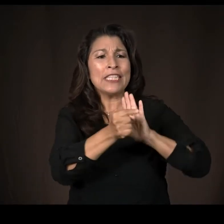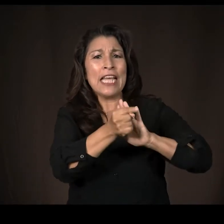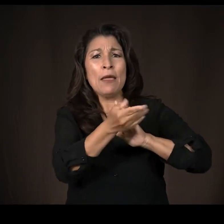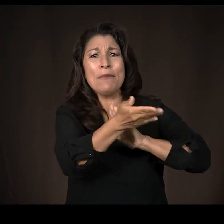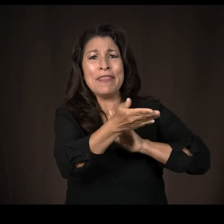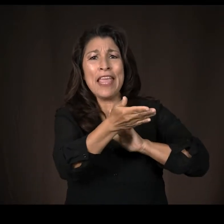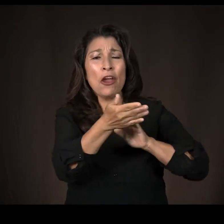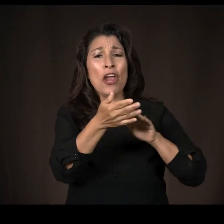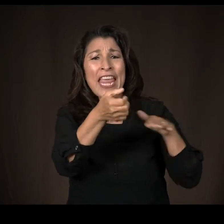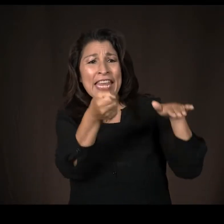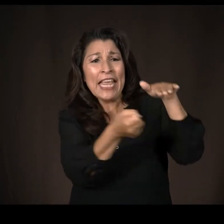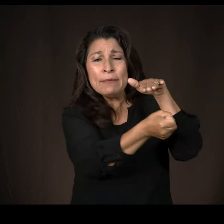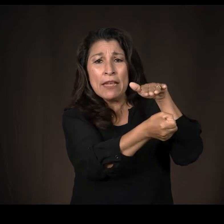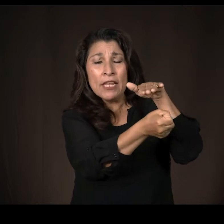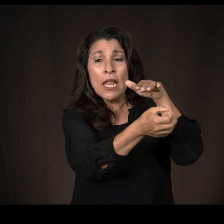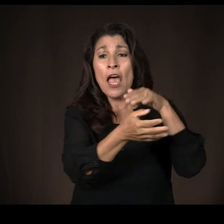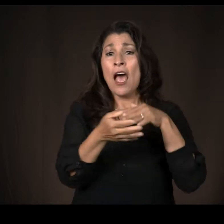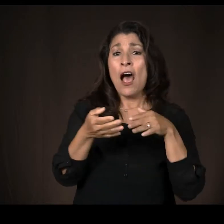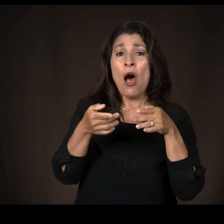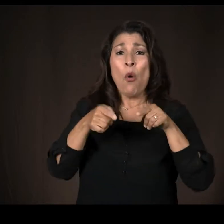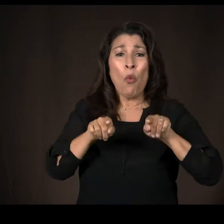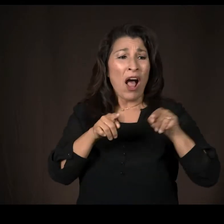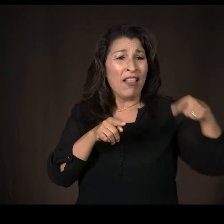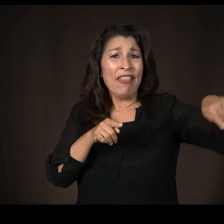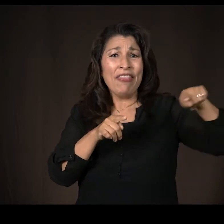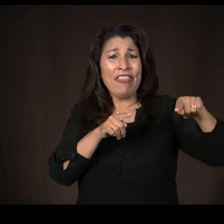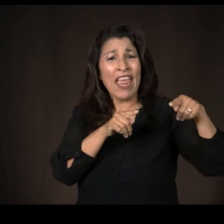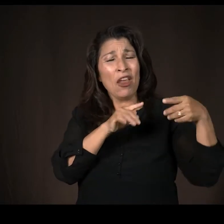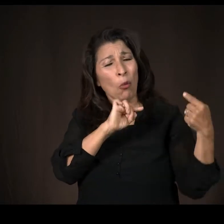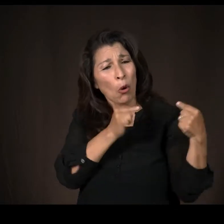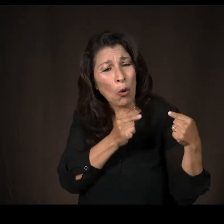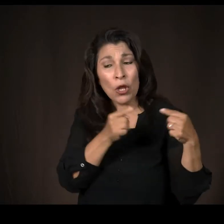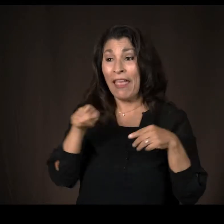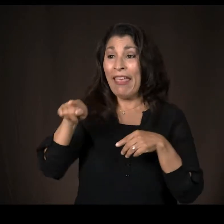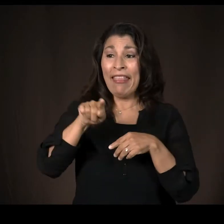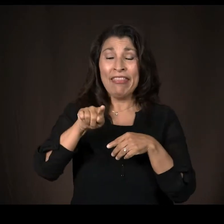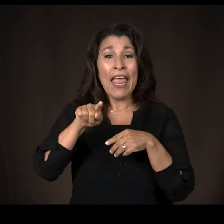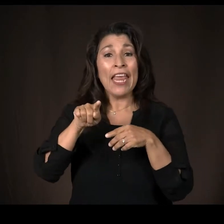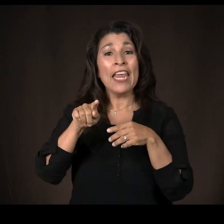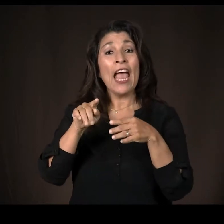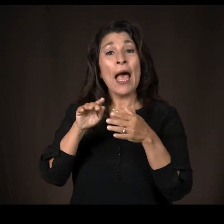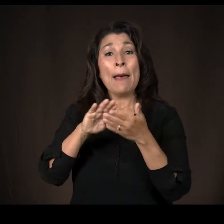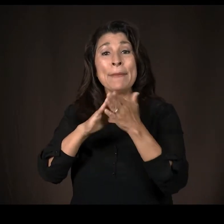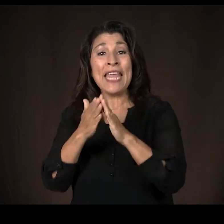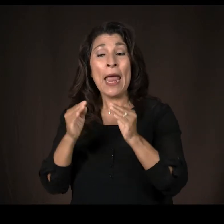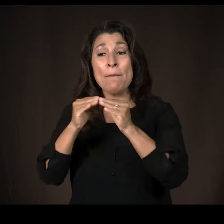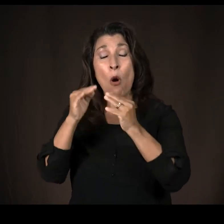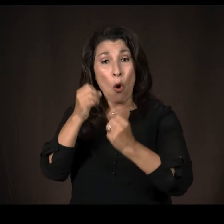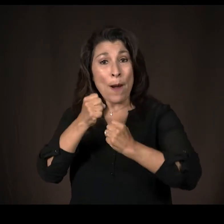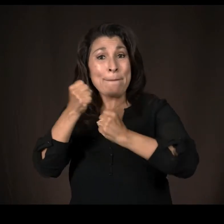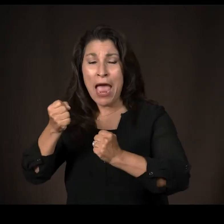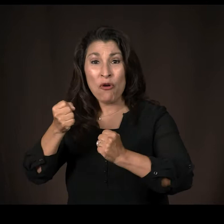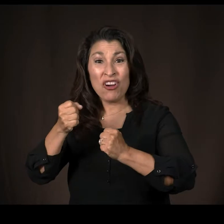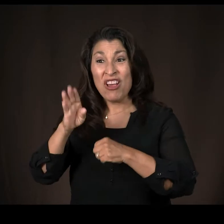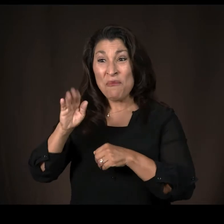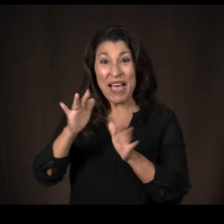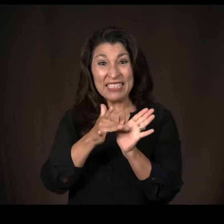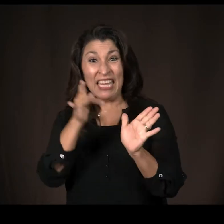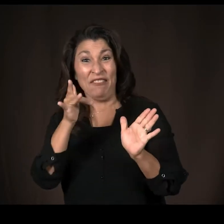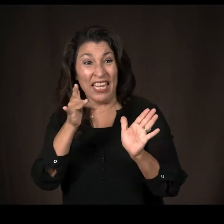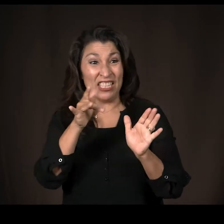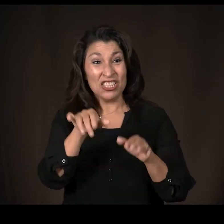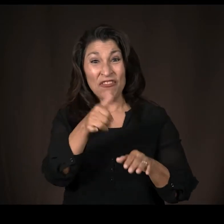while the Jews were hurting, they were ruling. And they had made themselves rich and powerful at the expense of other people's